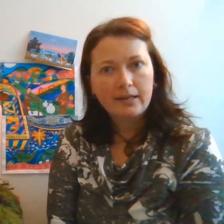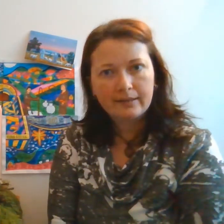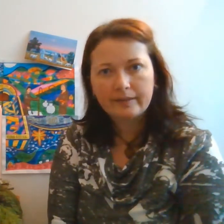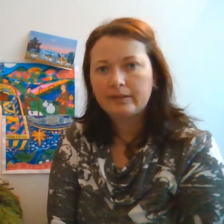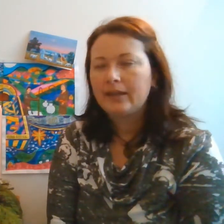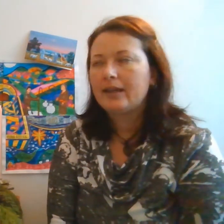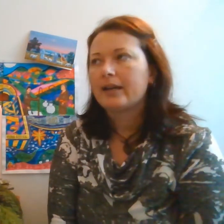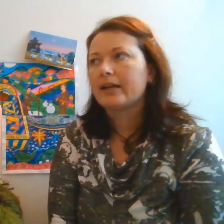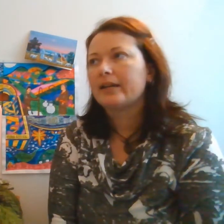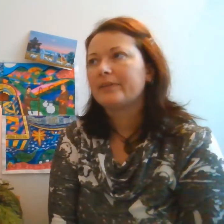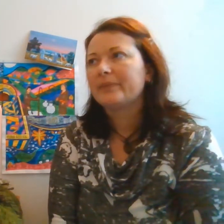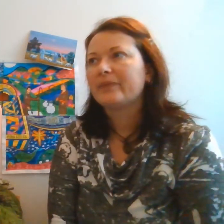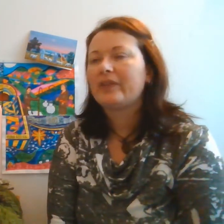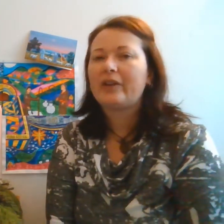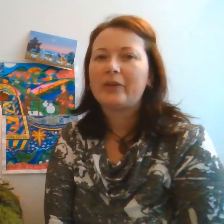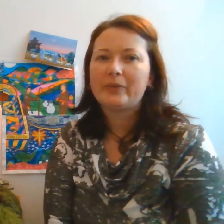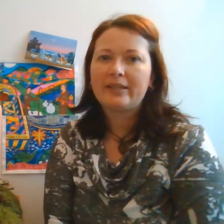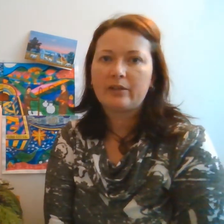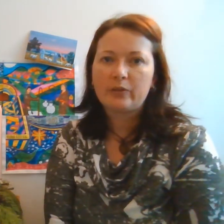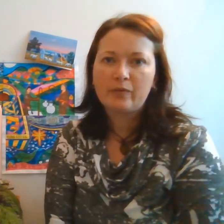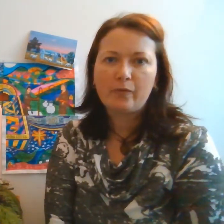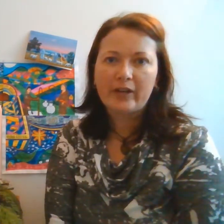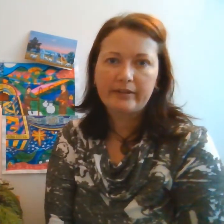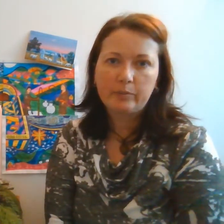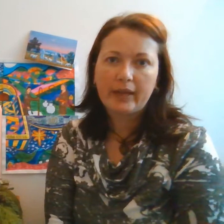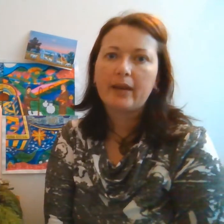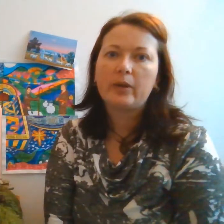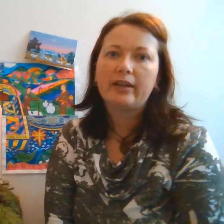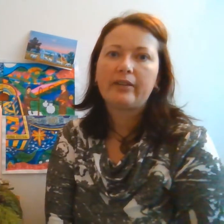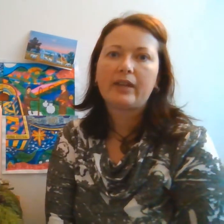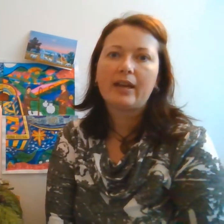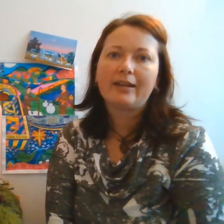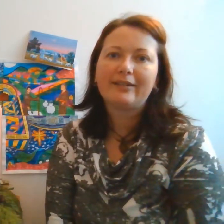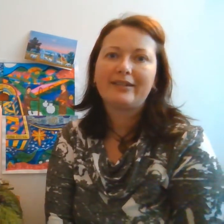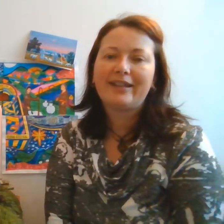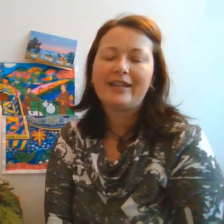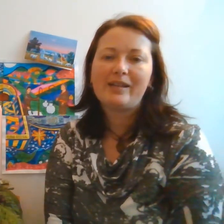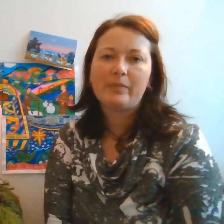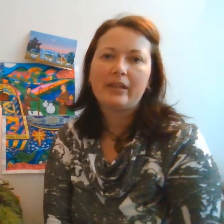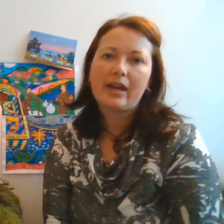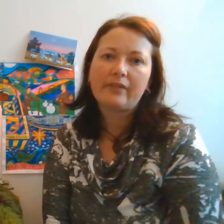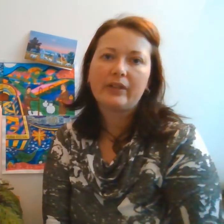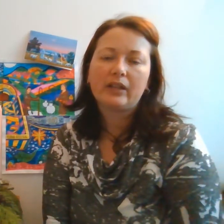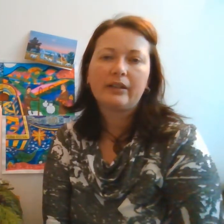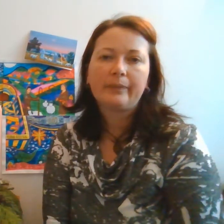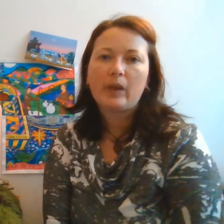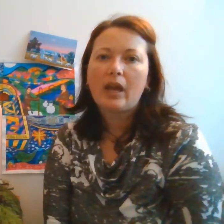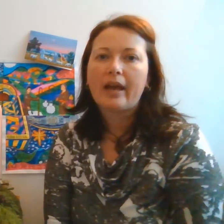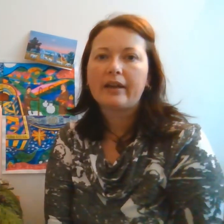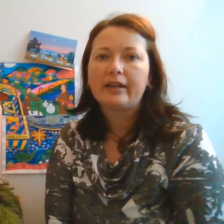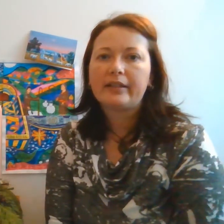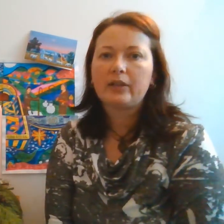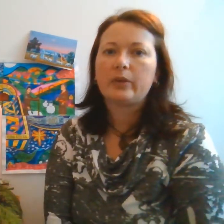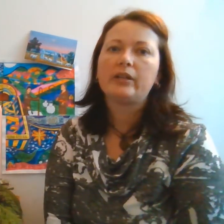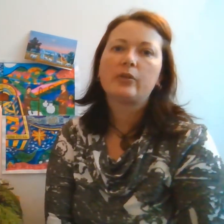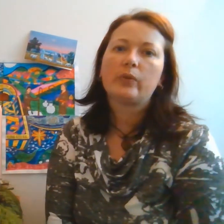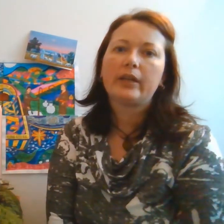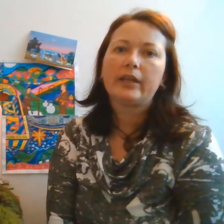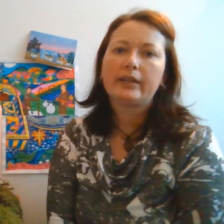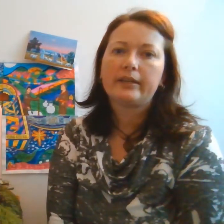cats. They're always so fun to play with, and they keep me laughing. And I take great joy in